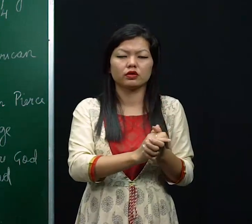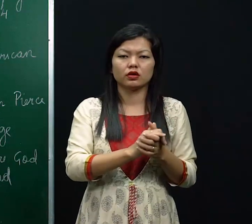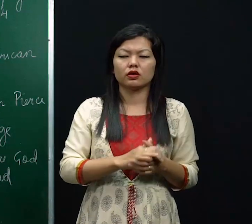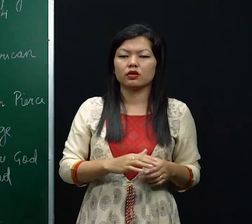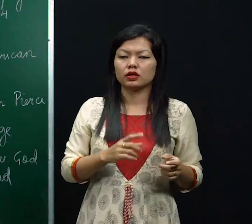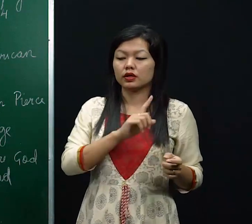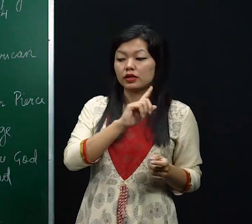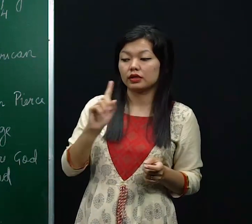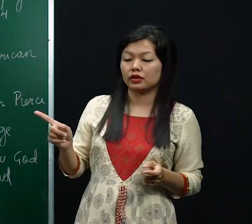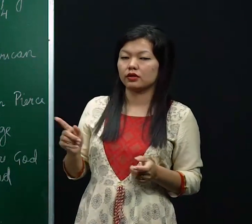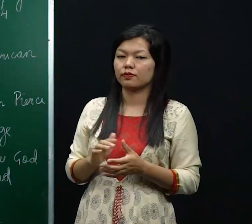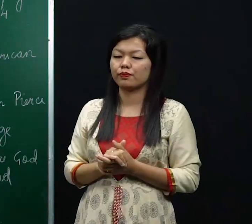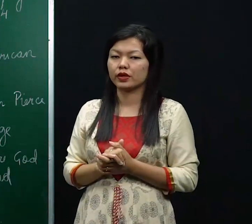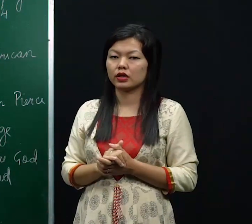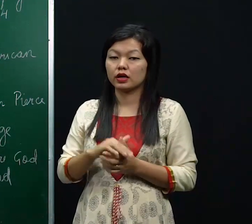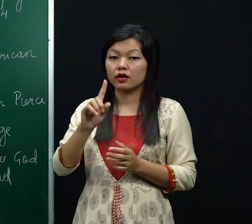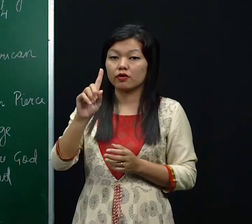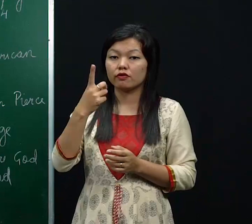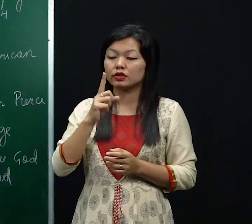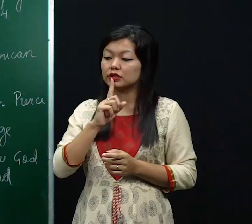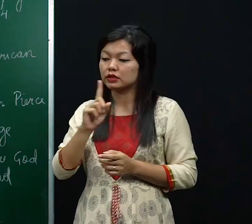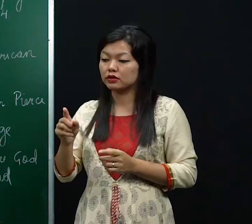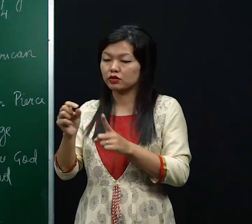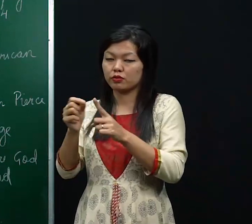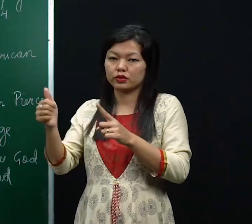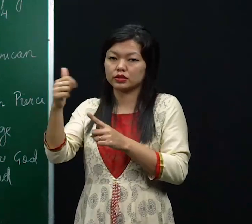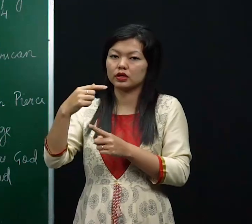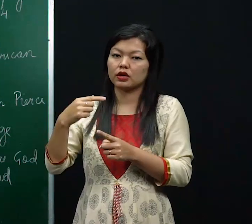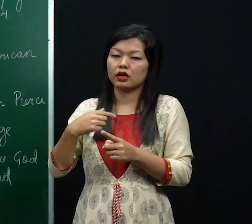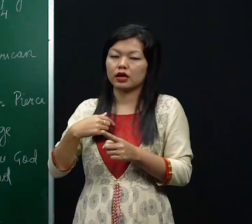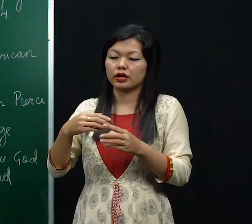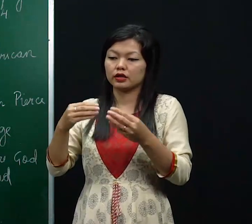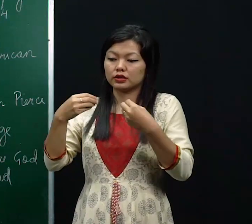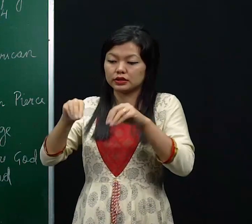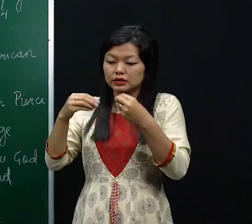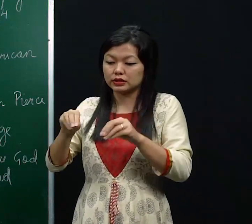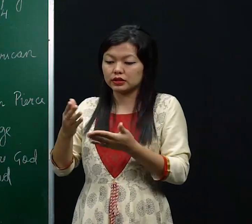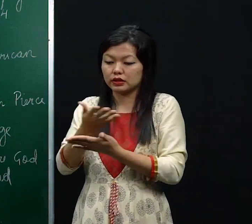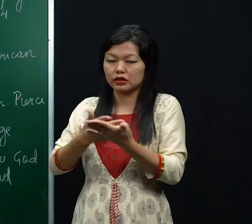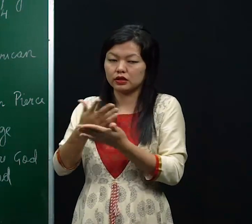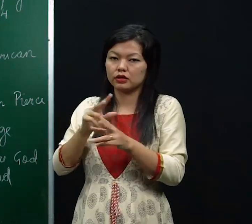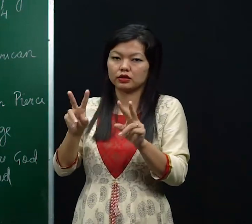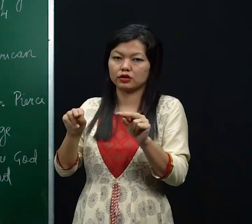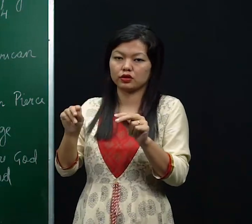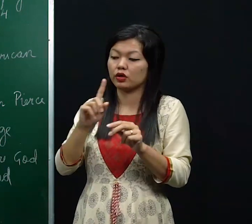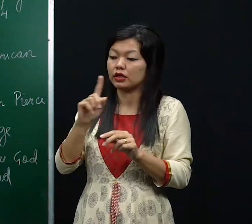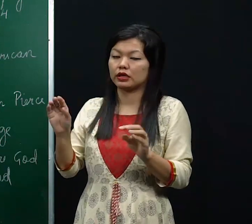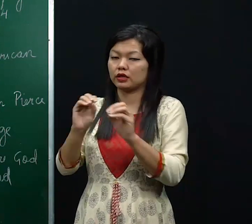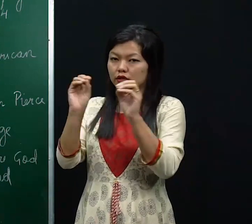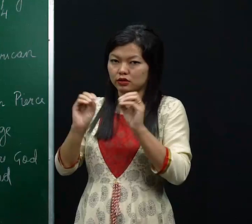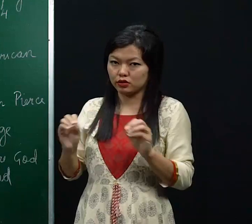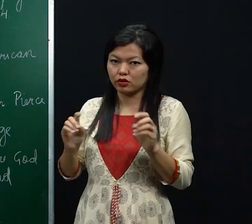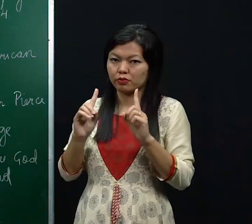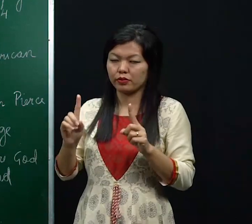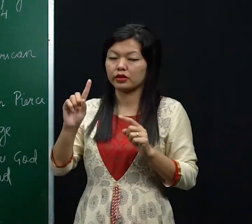he did not say, "I will not sell the land to you," or, "I want to know the reason why you want to sell the land, to get the land